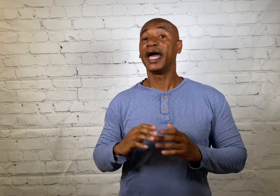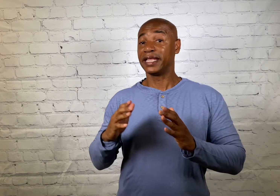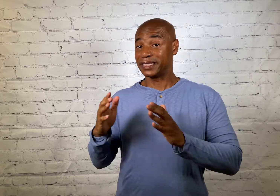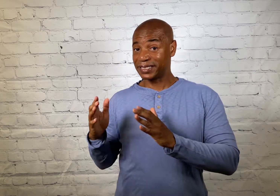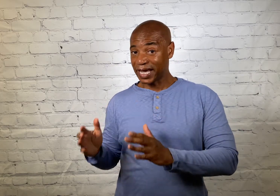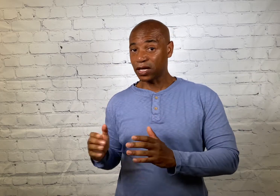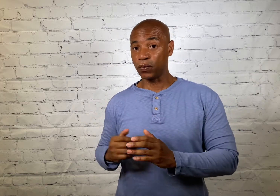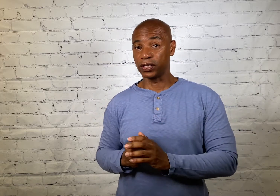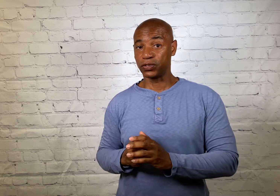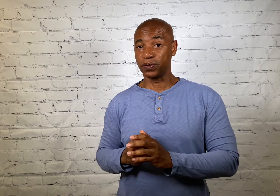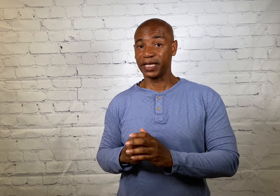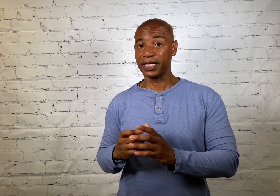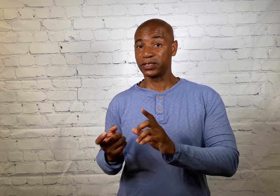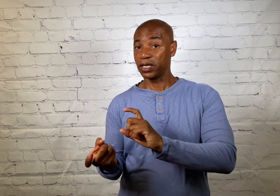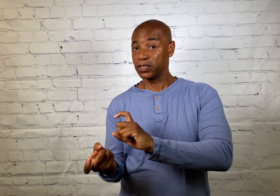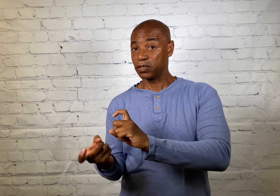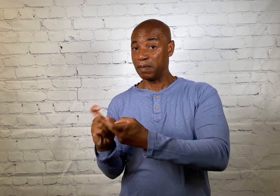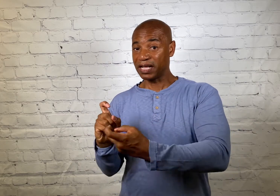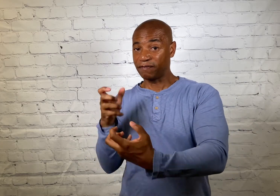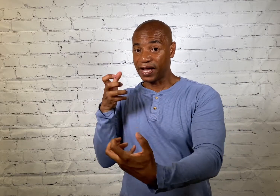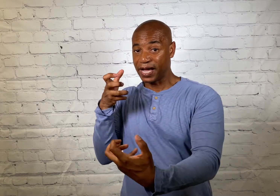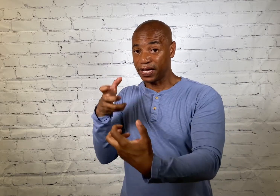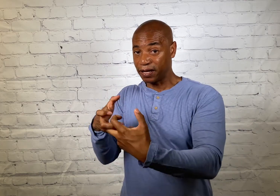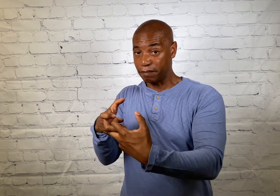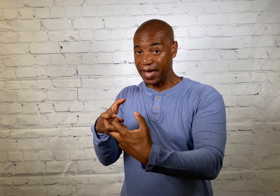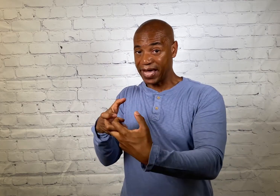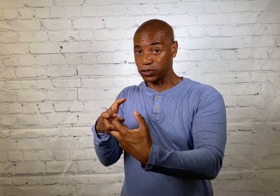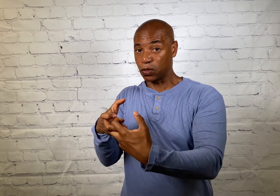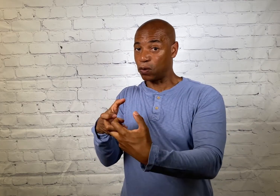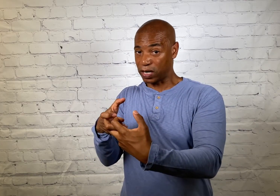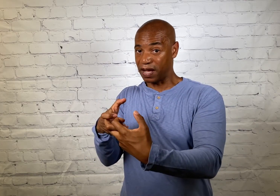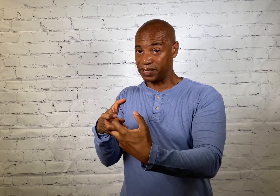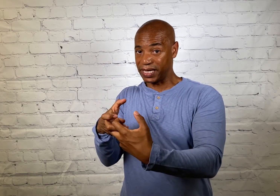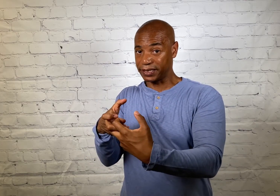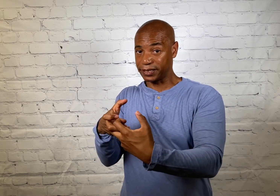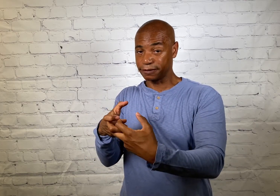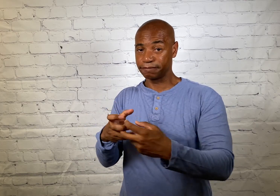the second way to do it is to modify, match, or accommodate.